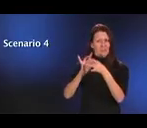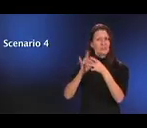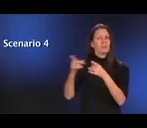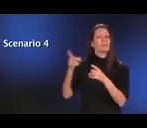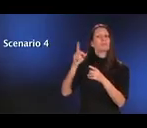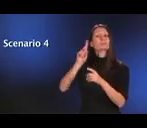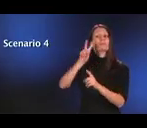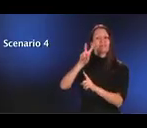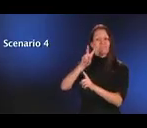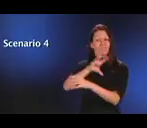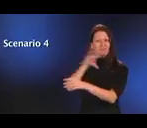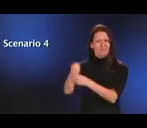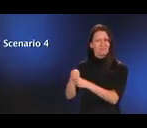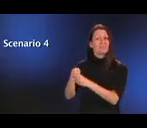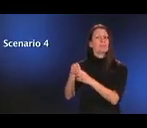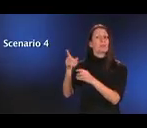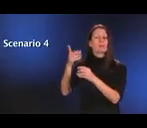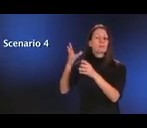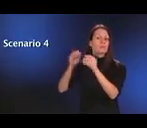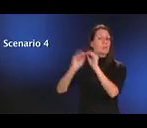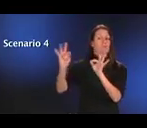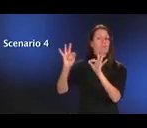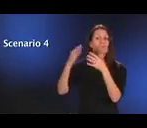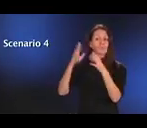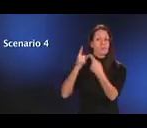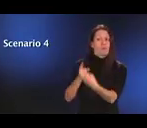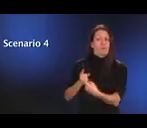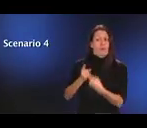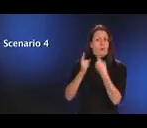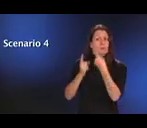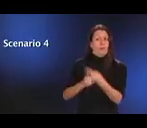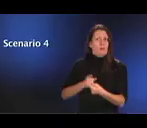Cindy ended her relationship, but it was not without a long struggle.